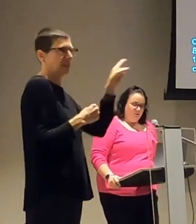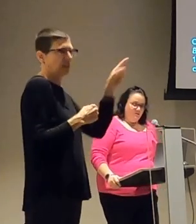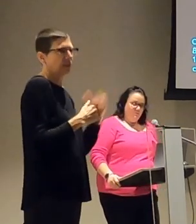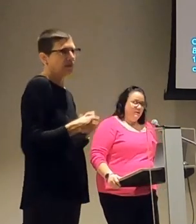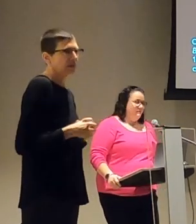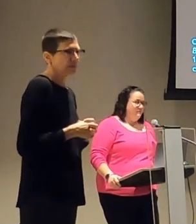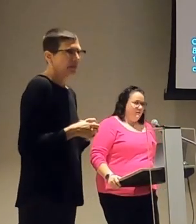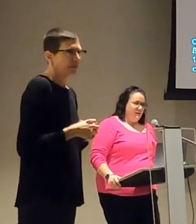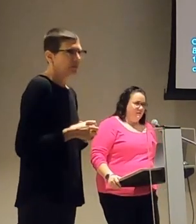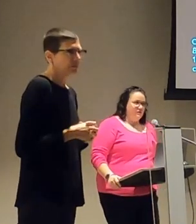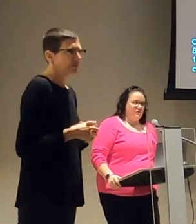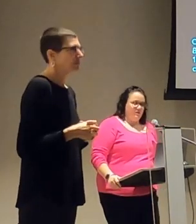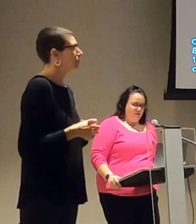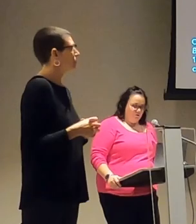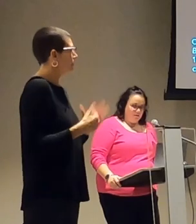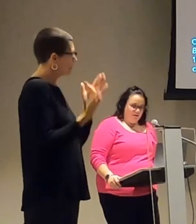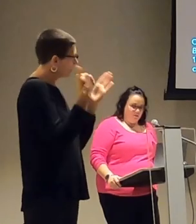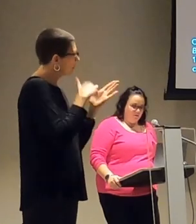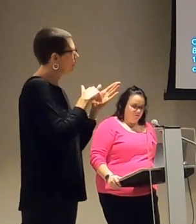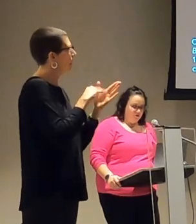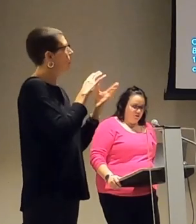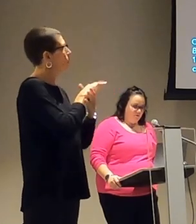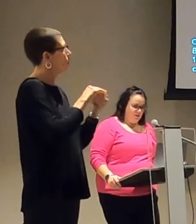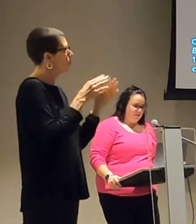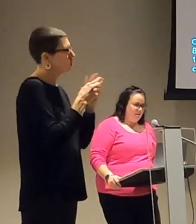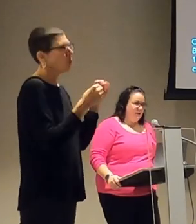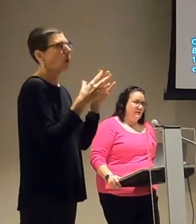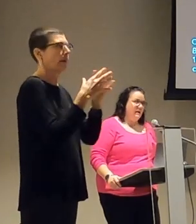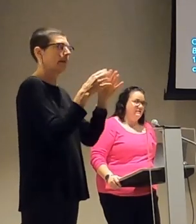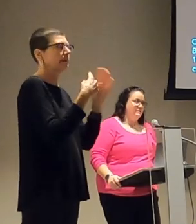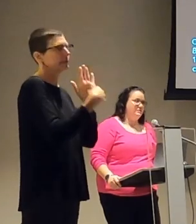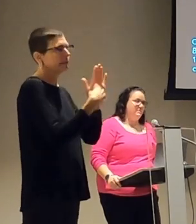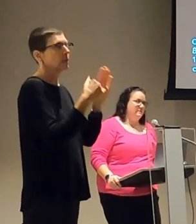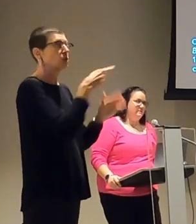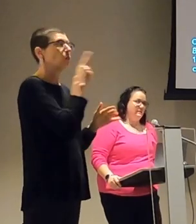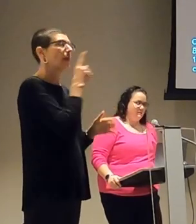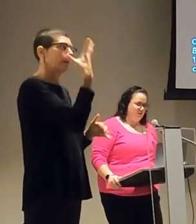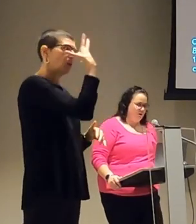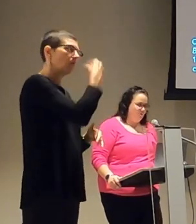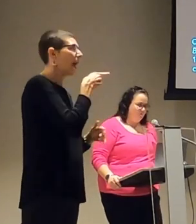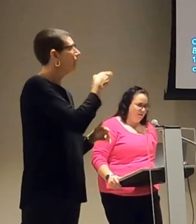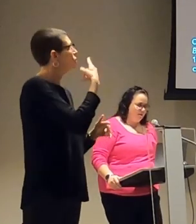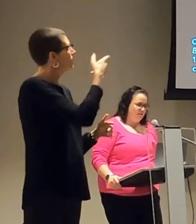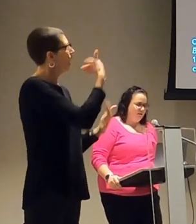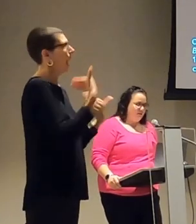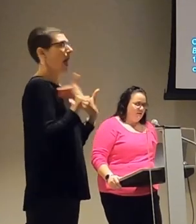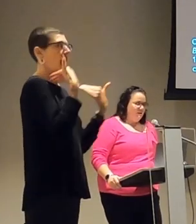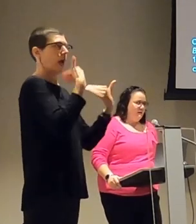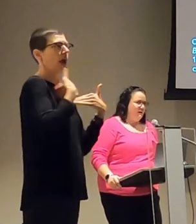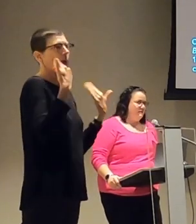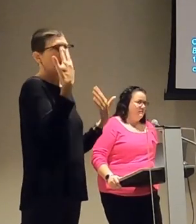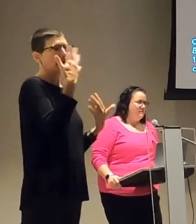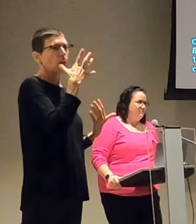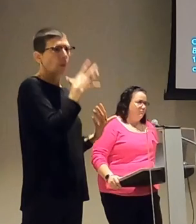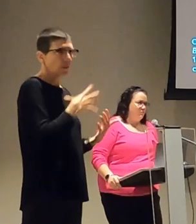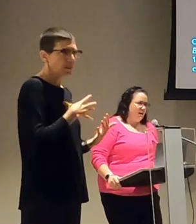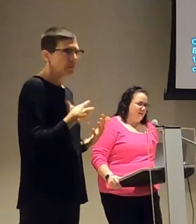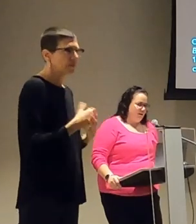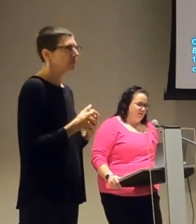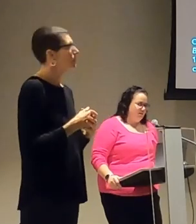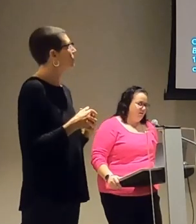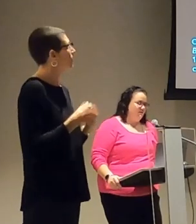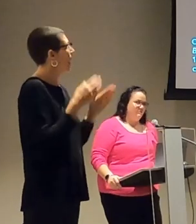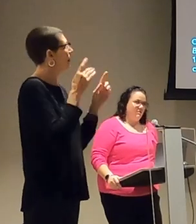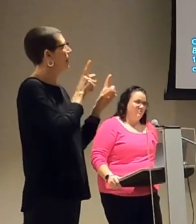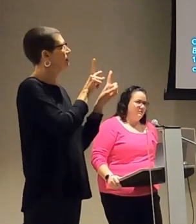So we, again, the story notes how beautiful she was, and he has her depicted as a young woman, and